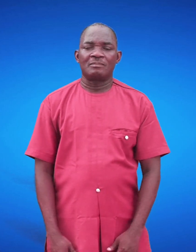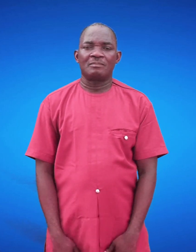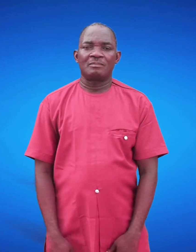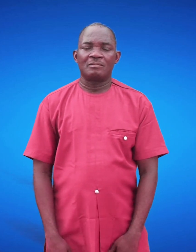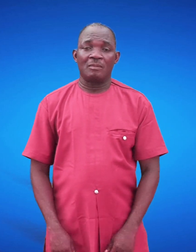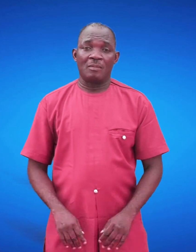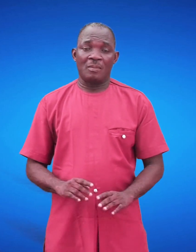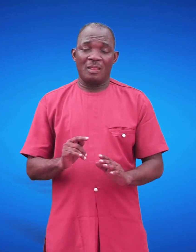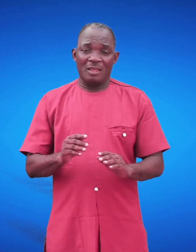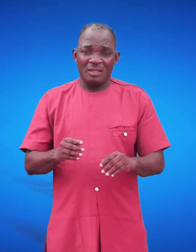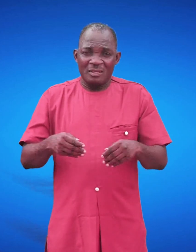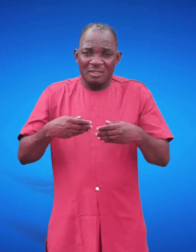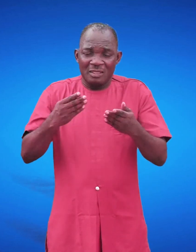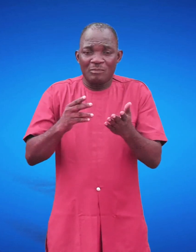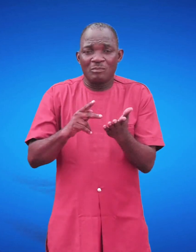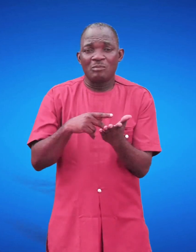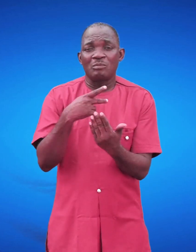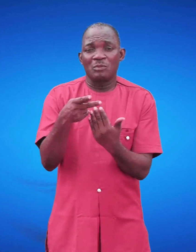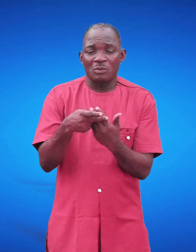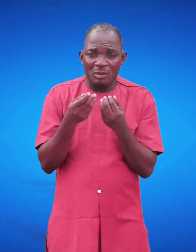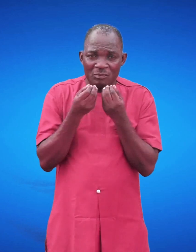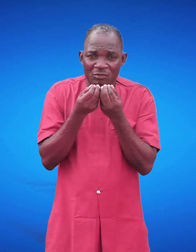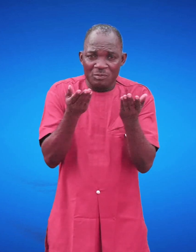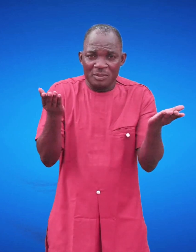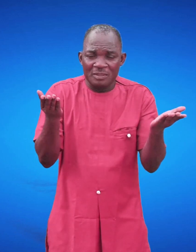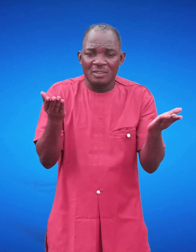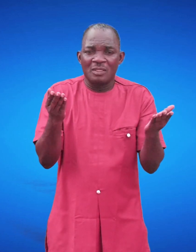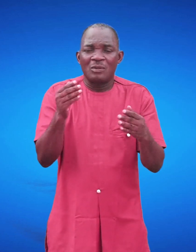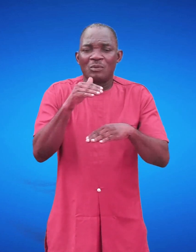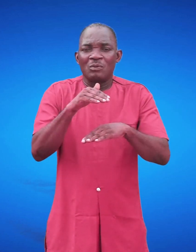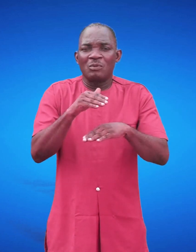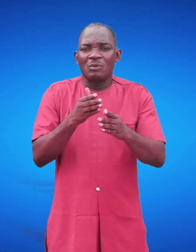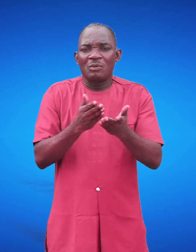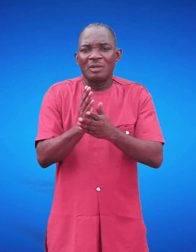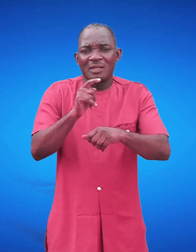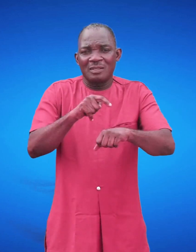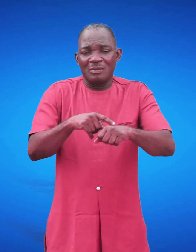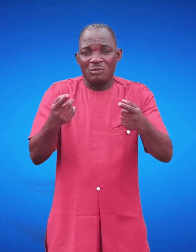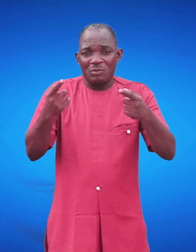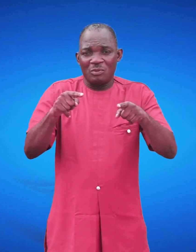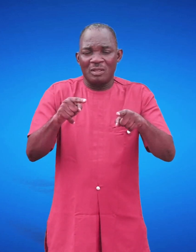Giving the program information on time when requested.